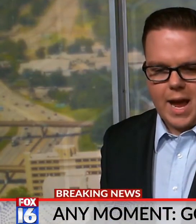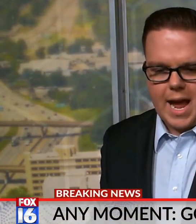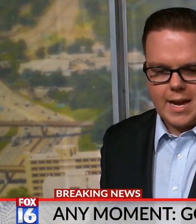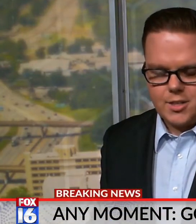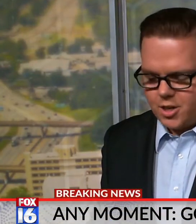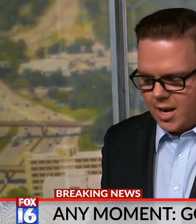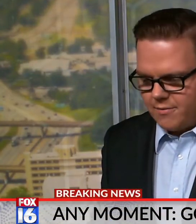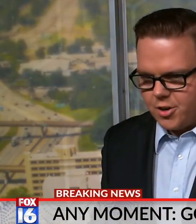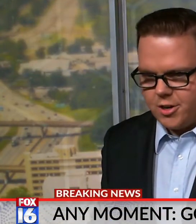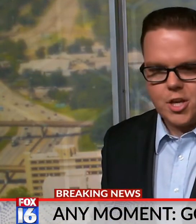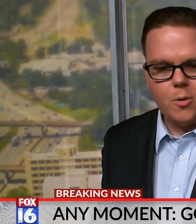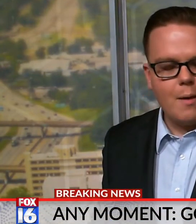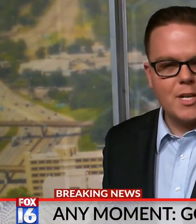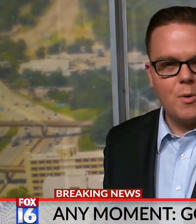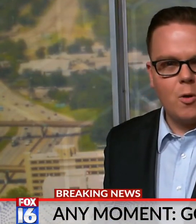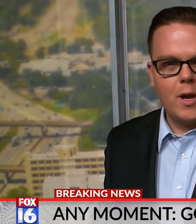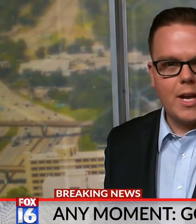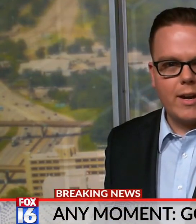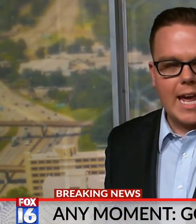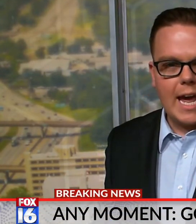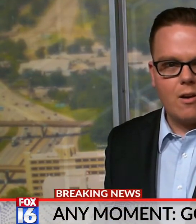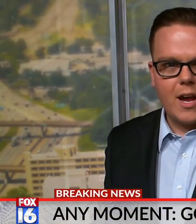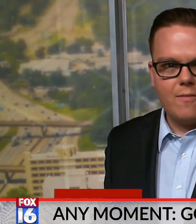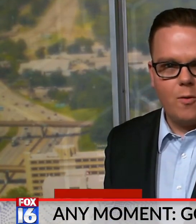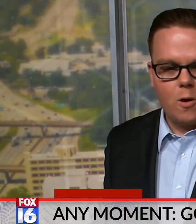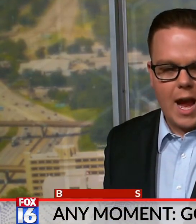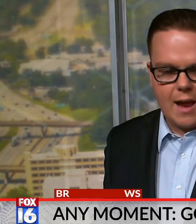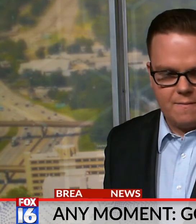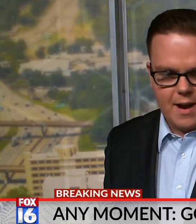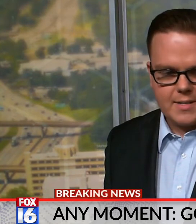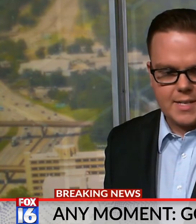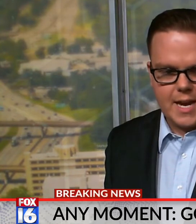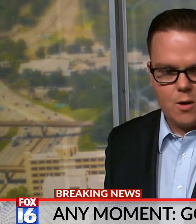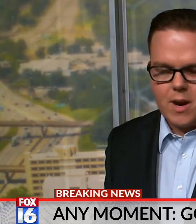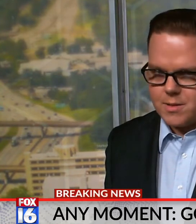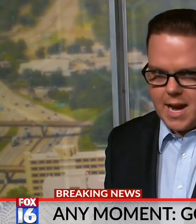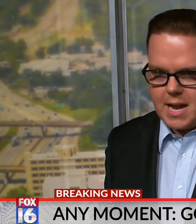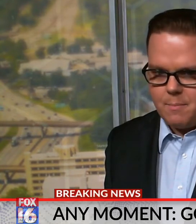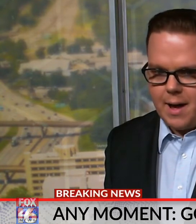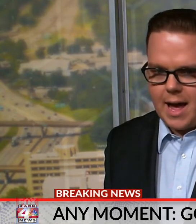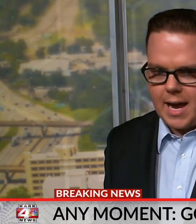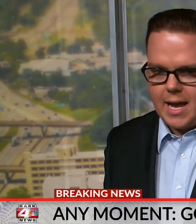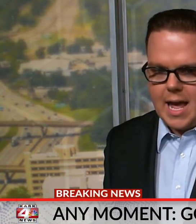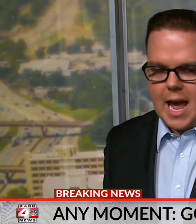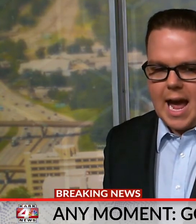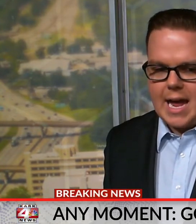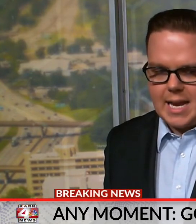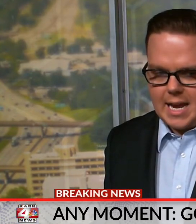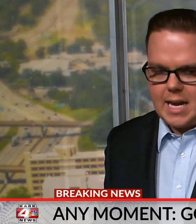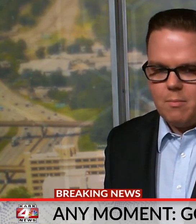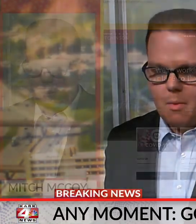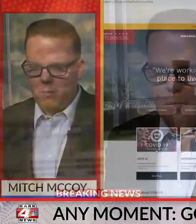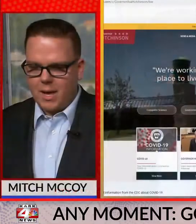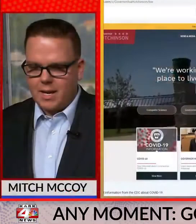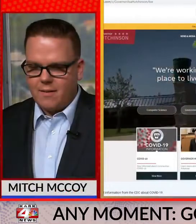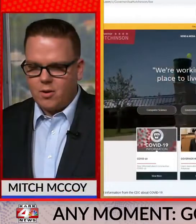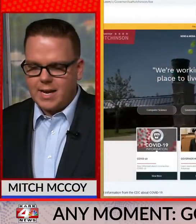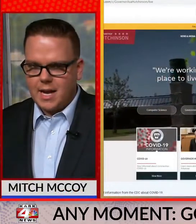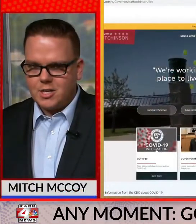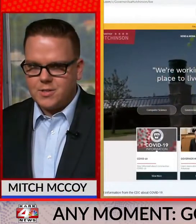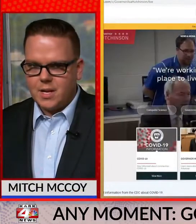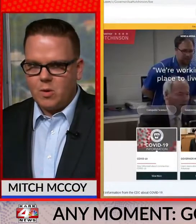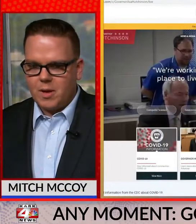Hello and good afternoon to you. I'm Mitch McCoy here at KARK4 and Fox 16. We are standing by. At any moment,